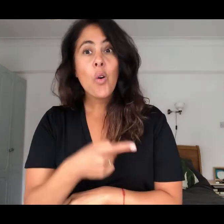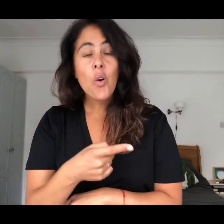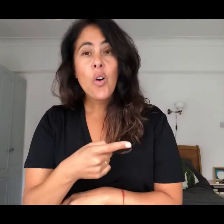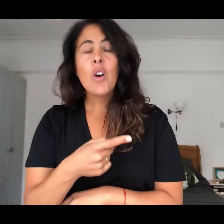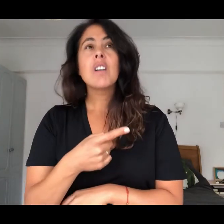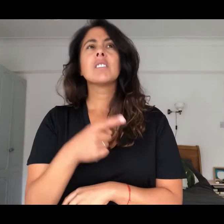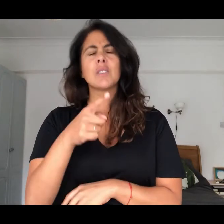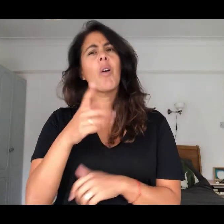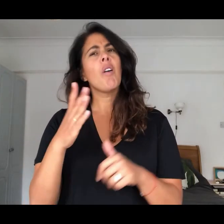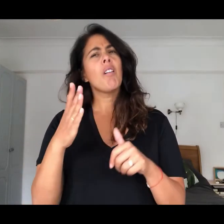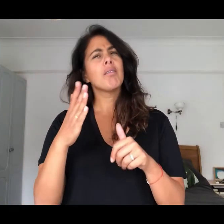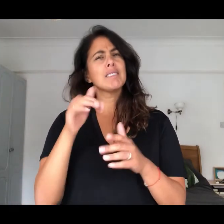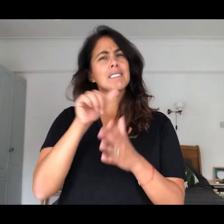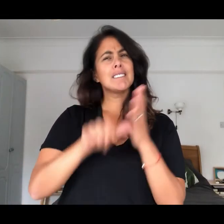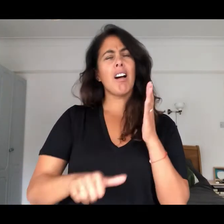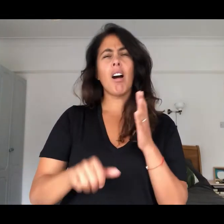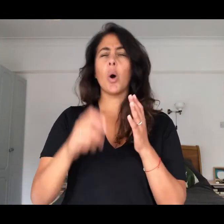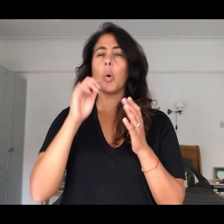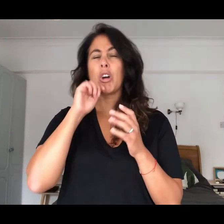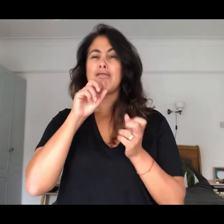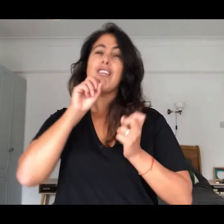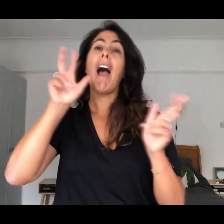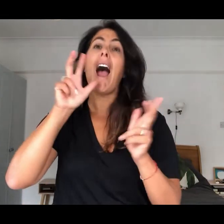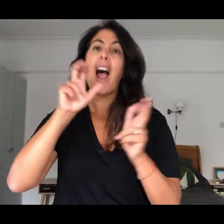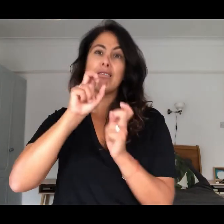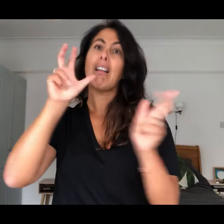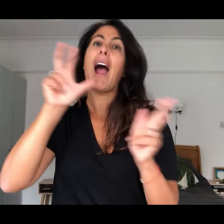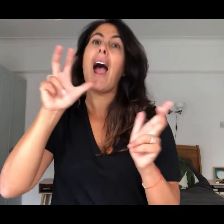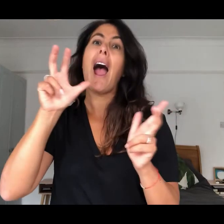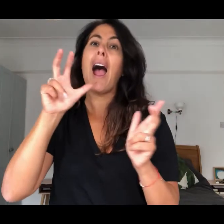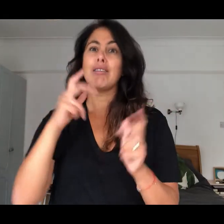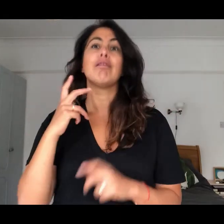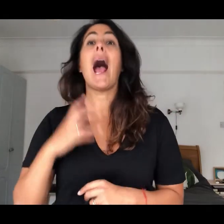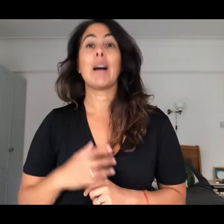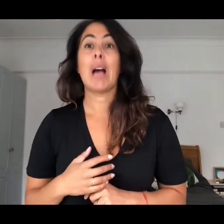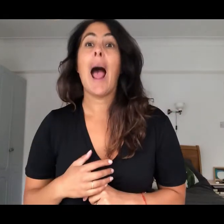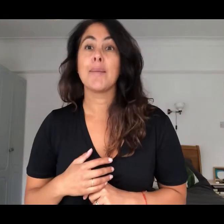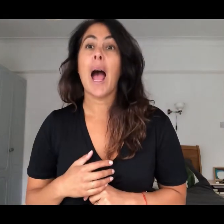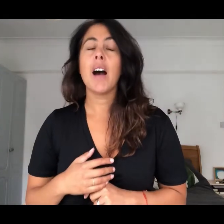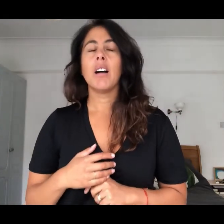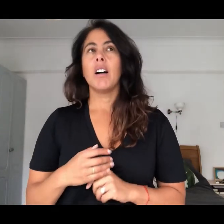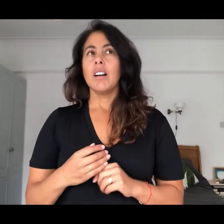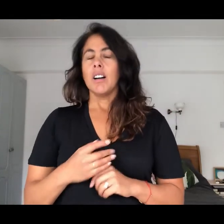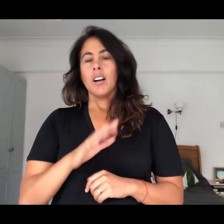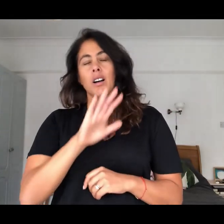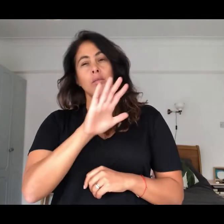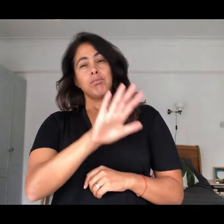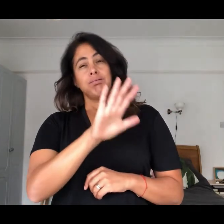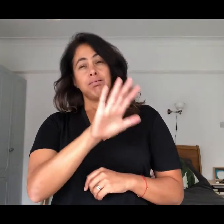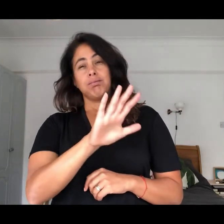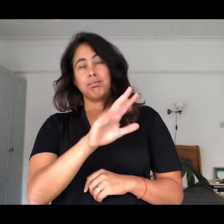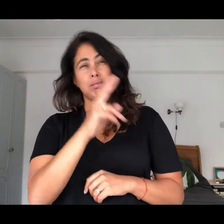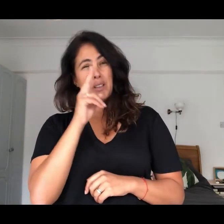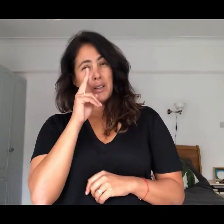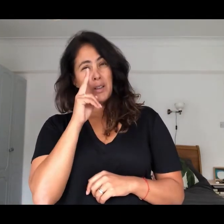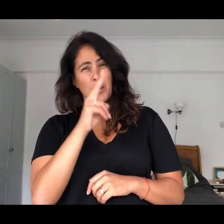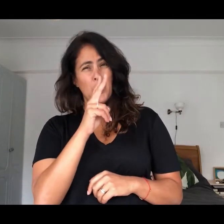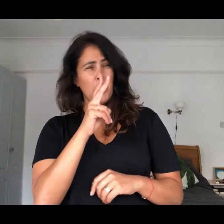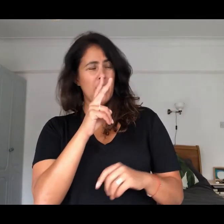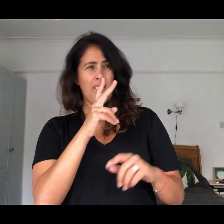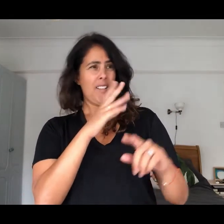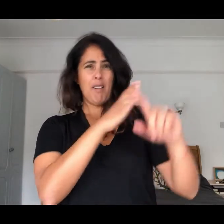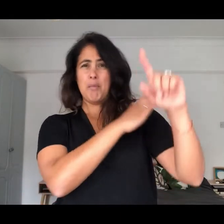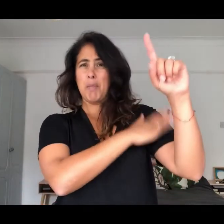before, so at first they would do all the typical shouting, back mouthing afterwards. They make themselves look like they got